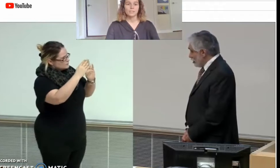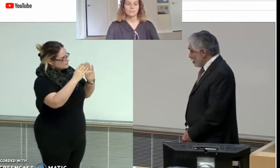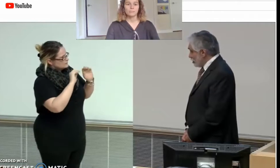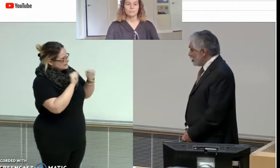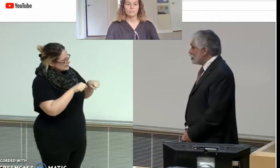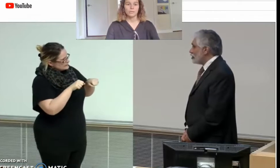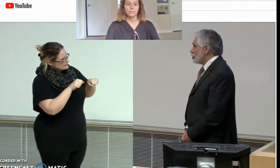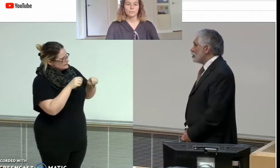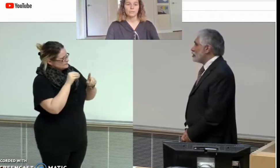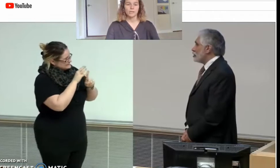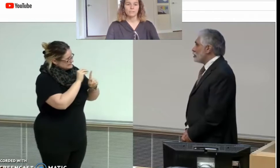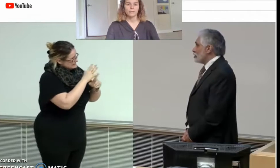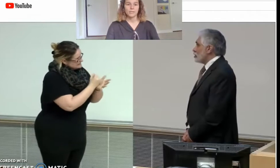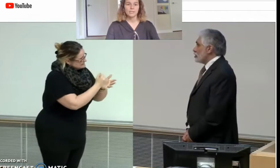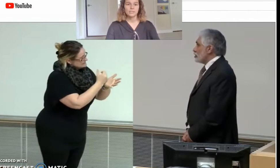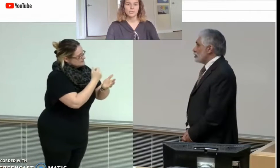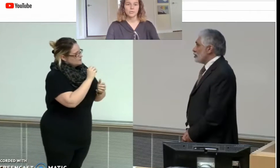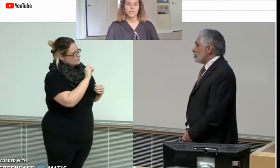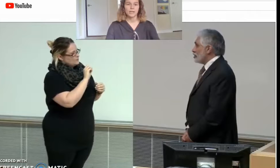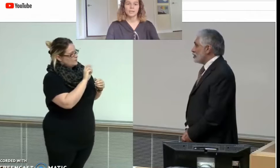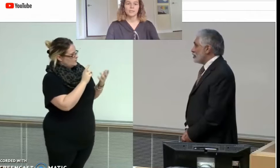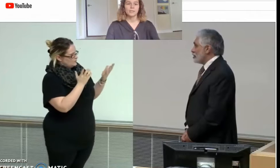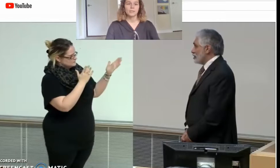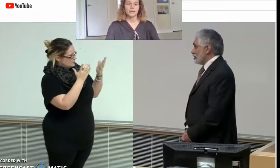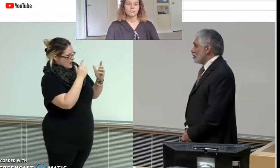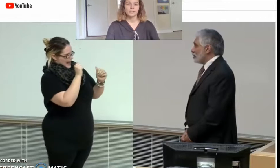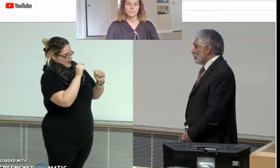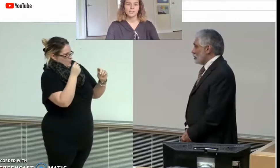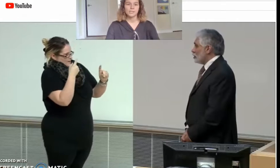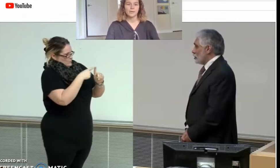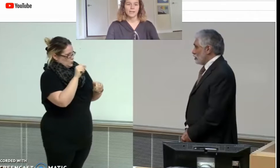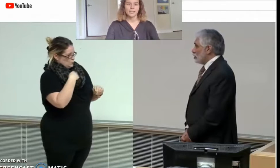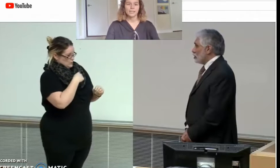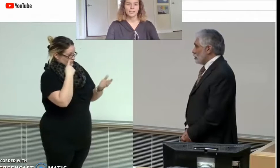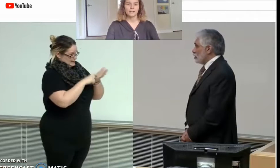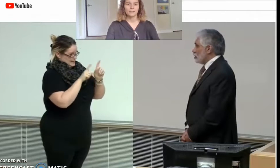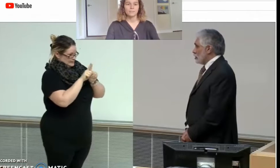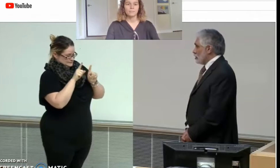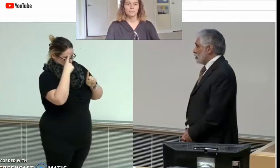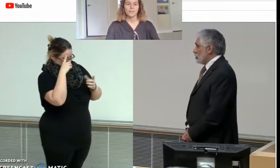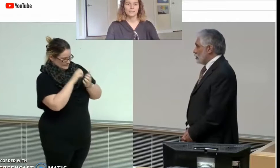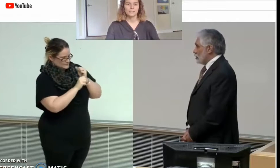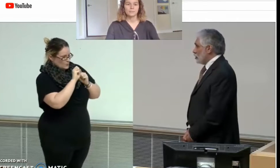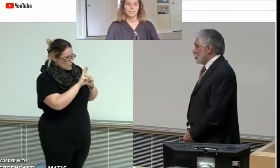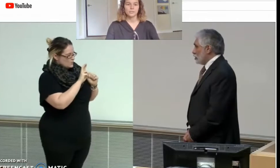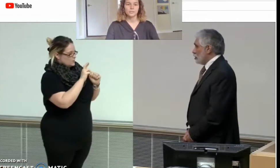that's really proof enough to me to show that you can't force your kid to do anything that doesn't come natural to